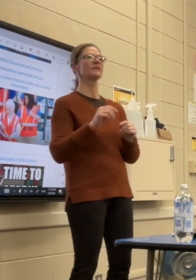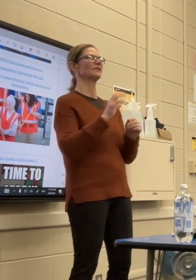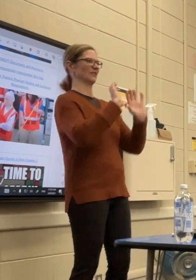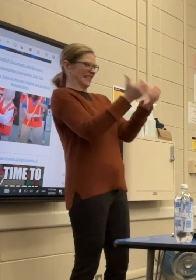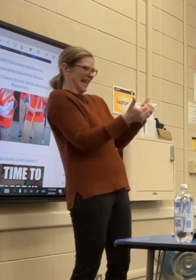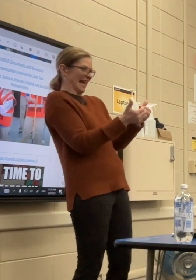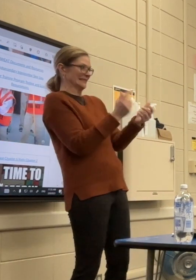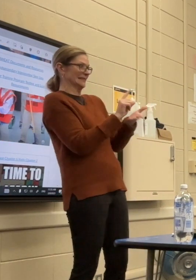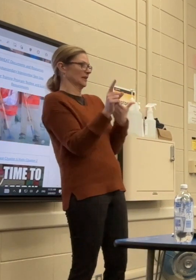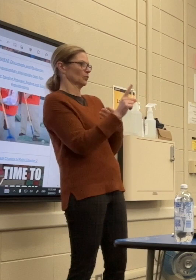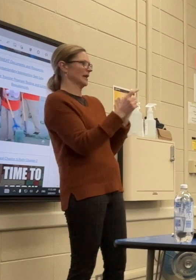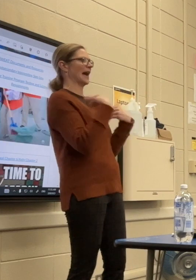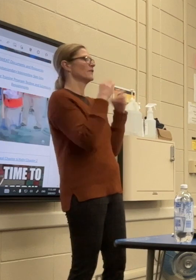yet,